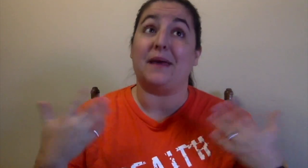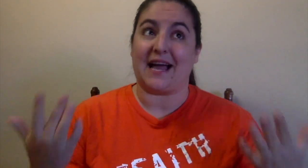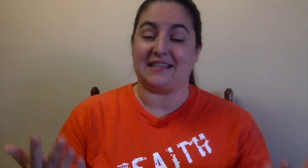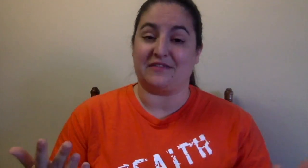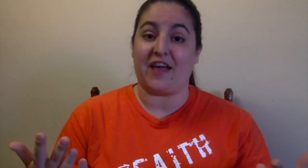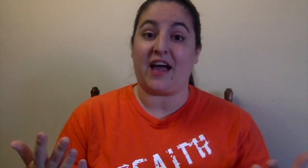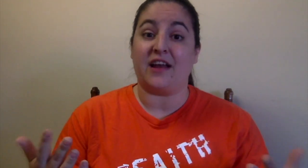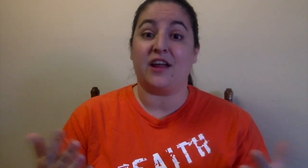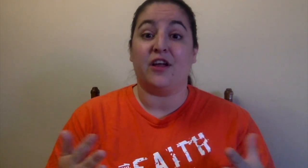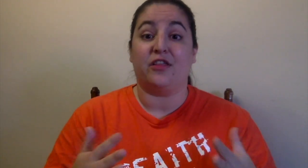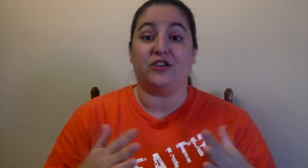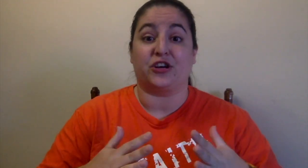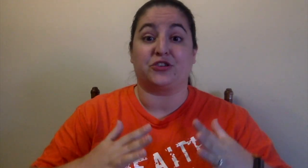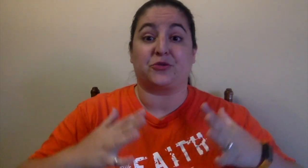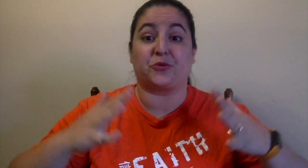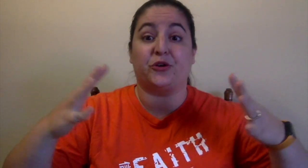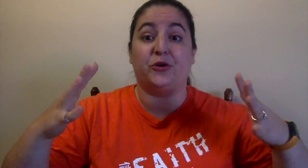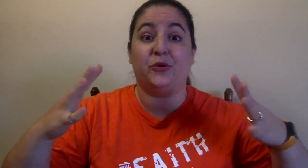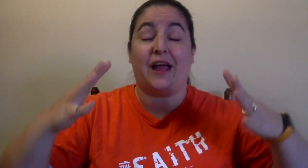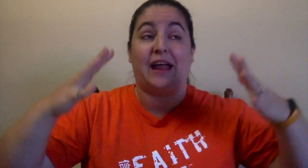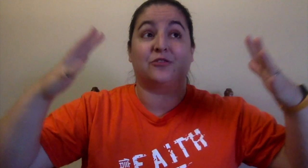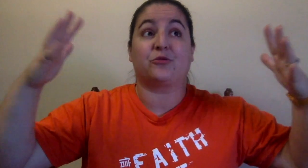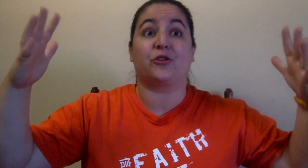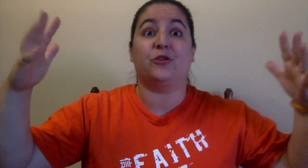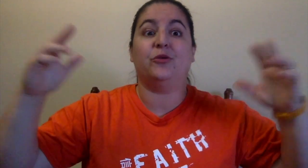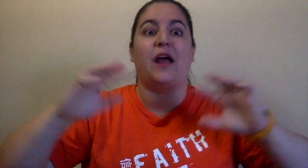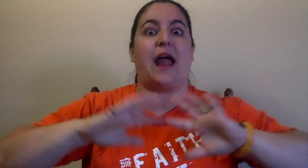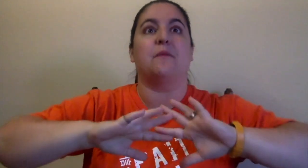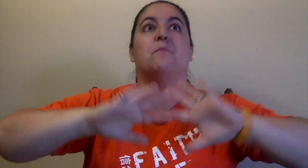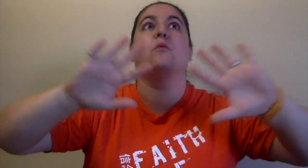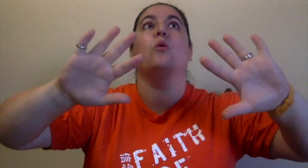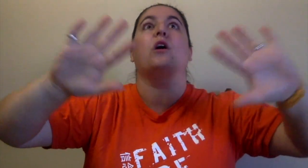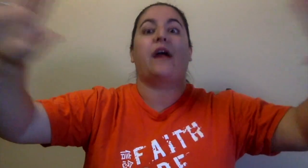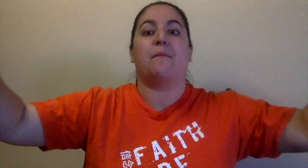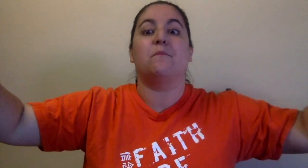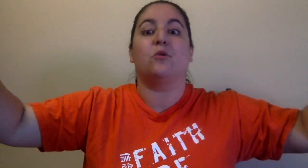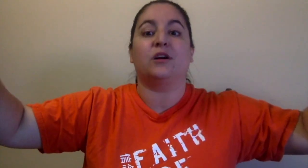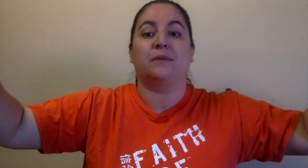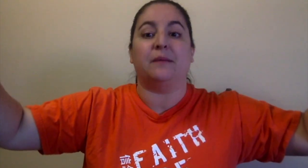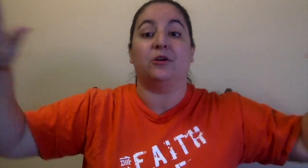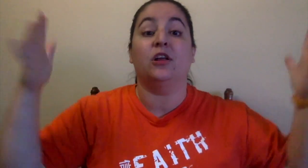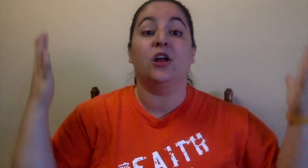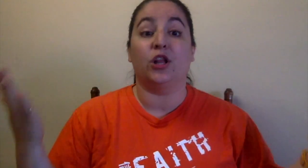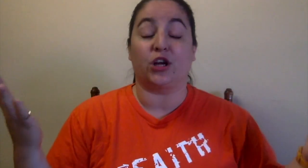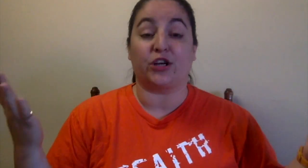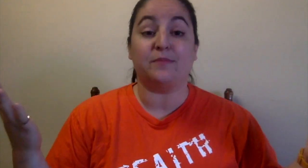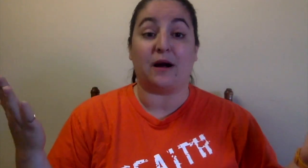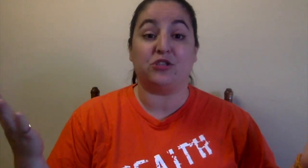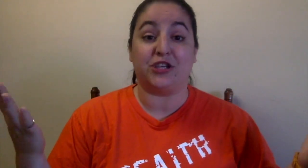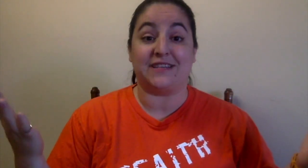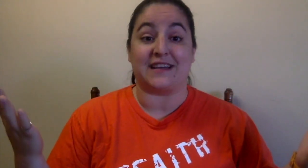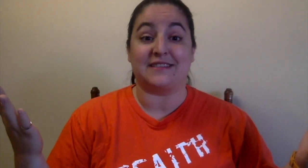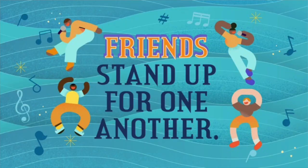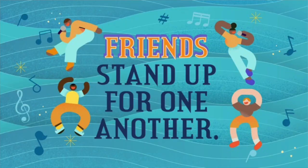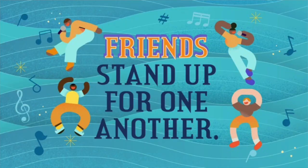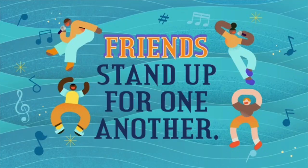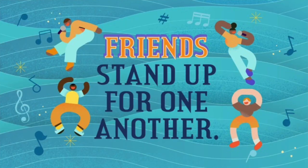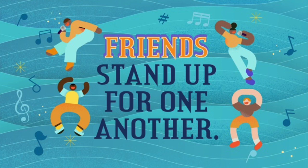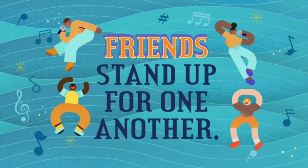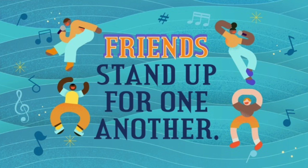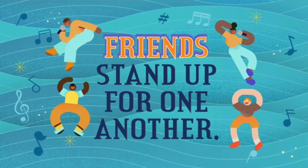As we heard today, speaking up for someone can have a huge impact. Barnabas stood up for